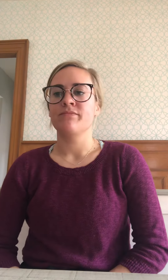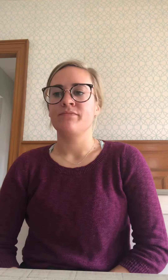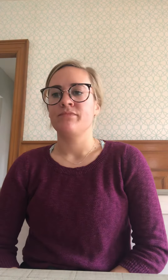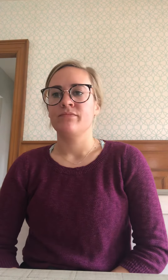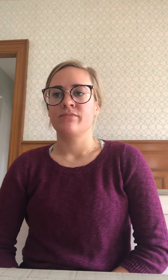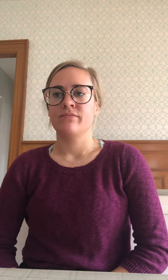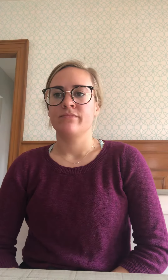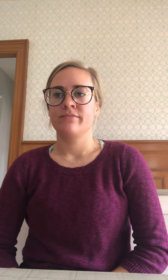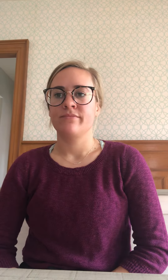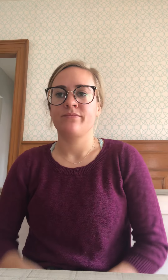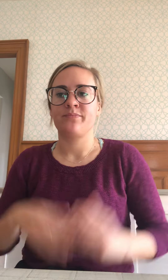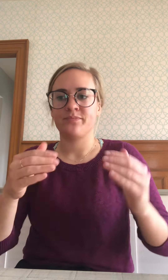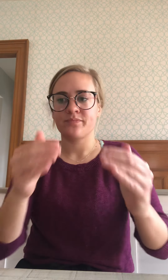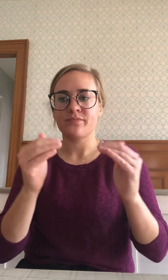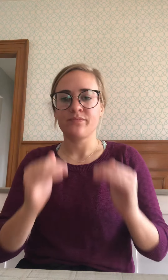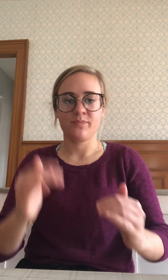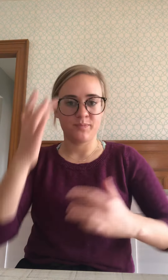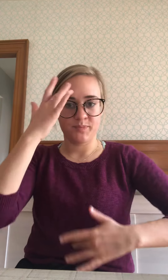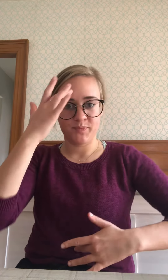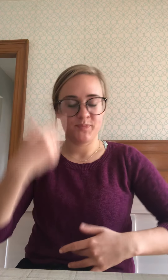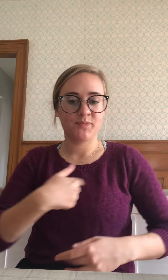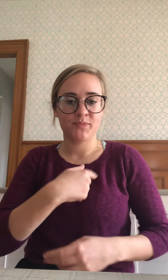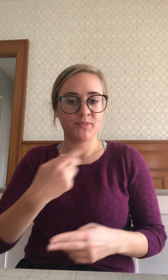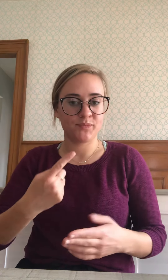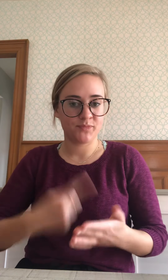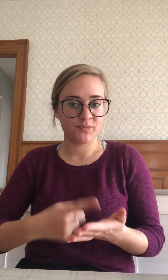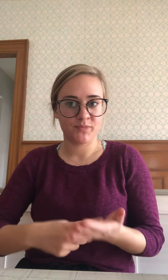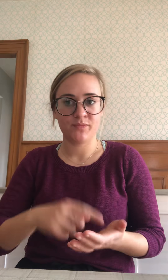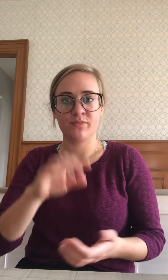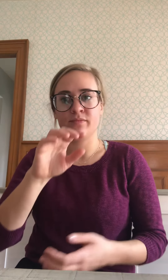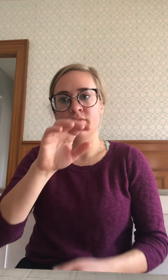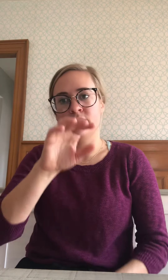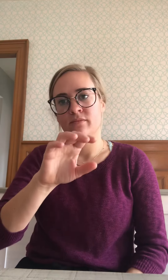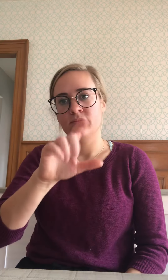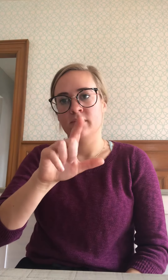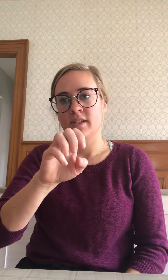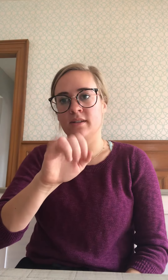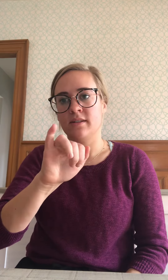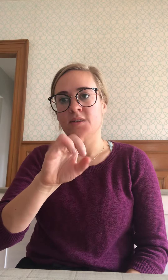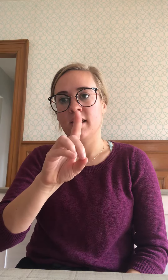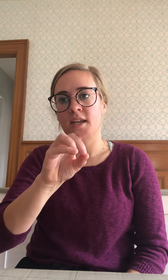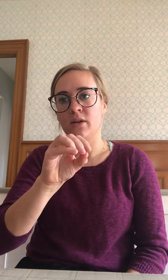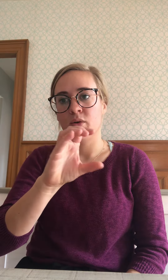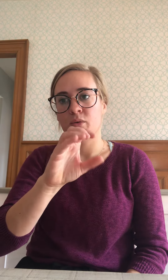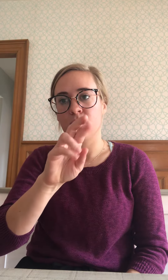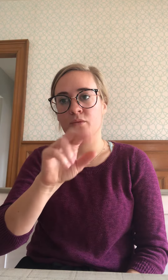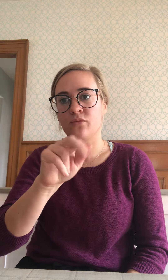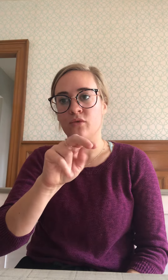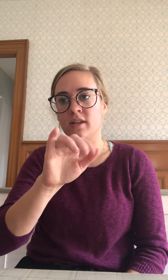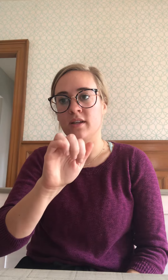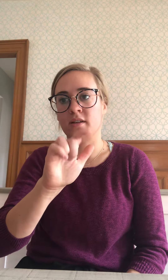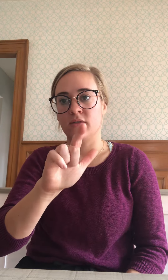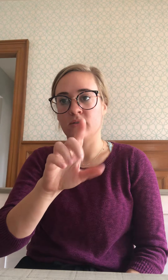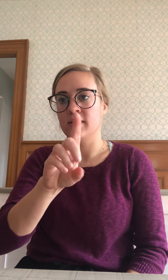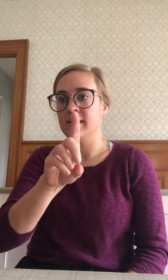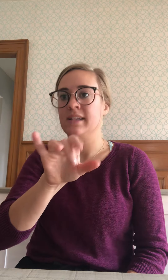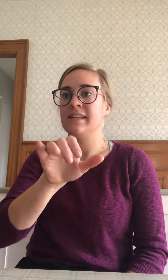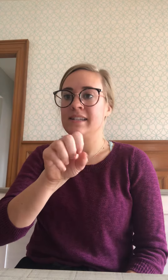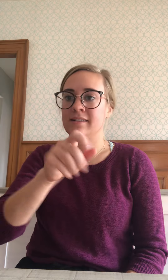The next condition we're going to talk about is cleidocrinial dysplasia. This is a disorder of bone resulting in